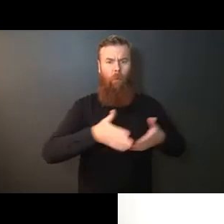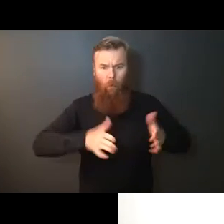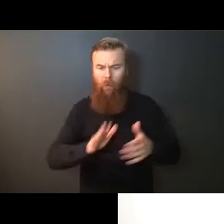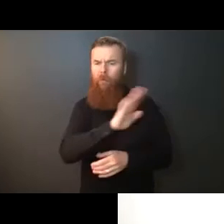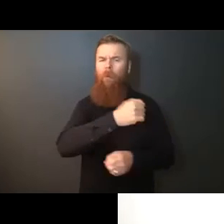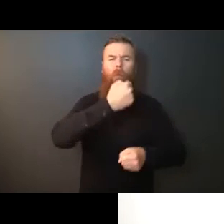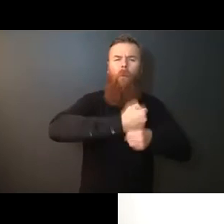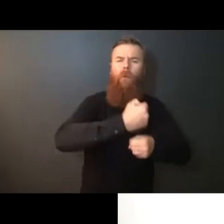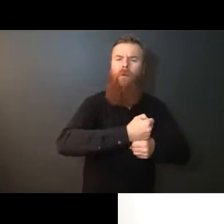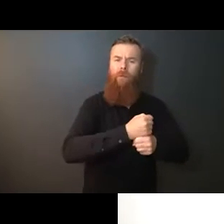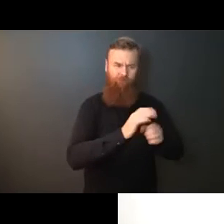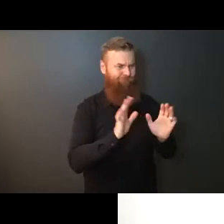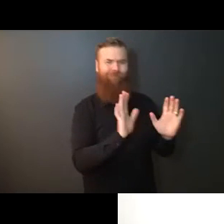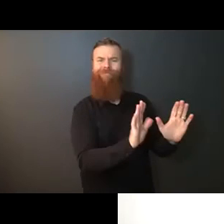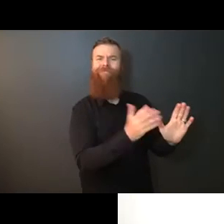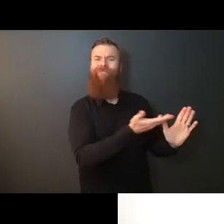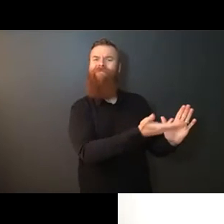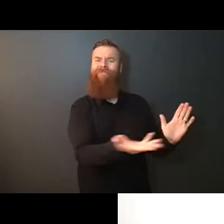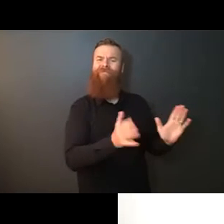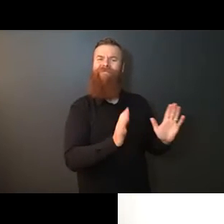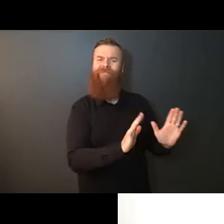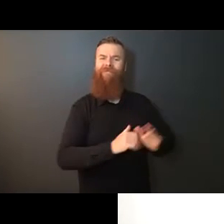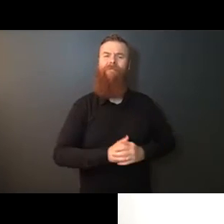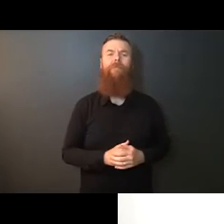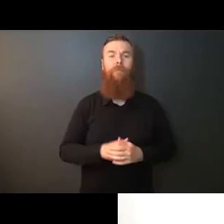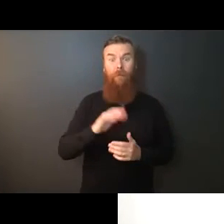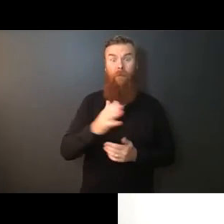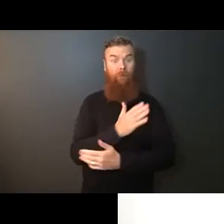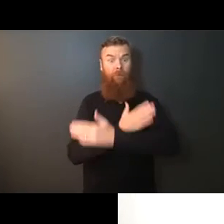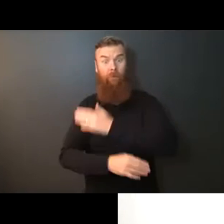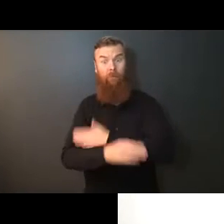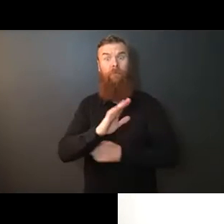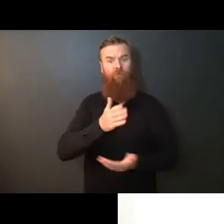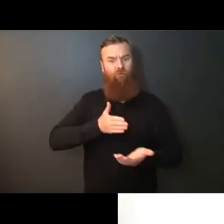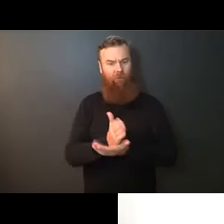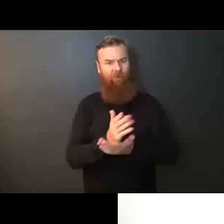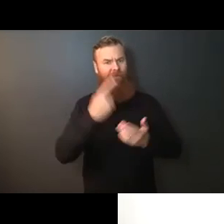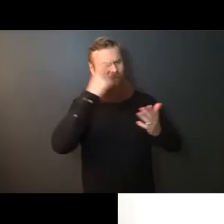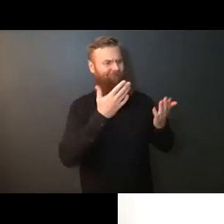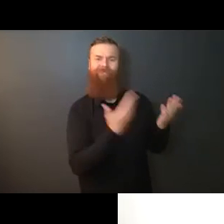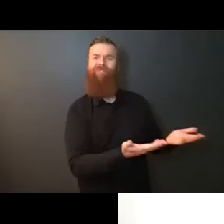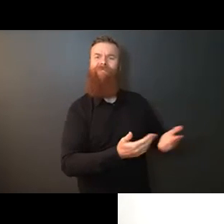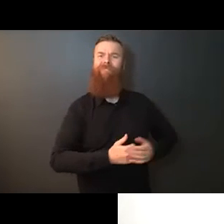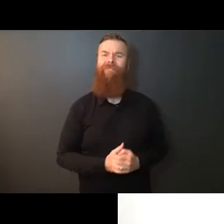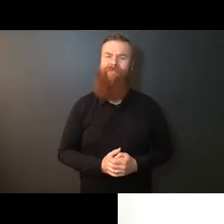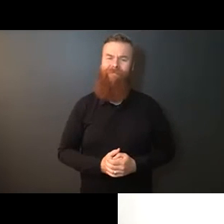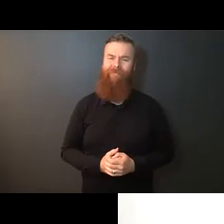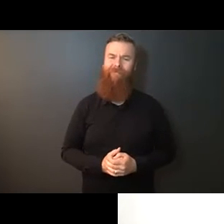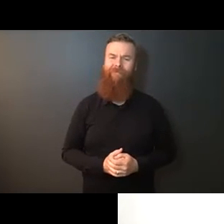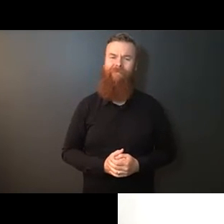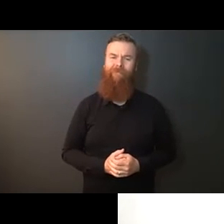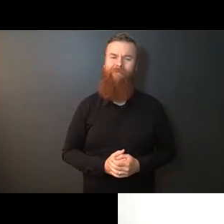to the disability rights agenda. And of course, this is nothing new, what I'm